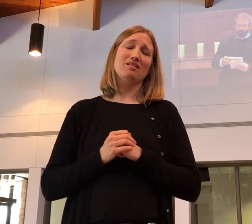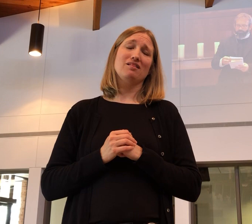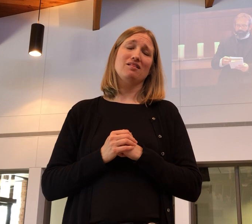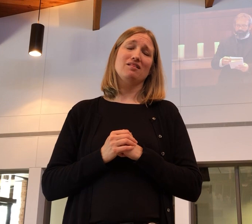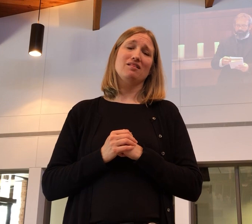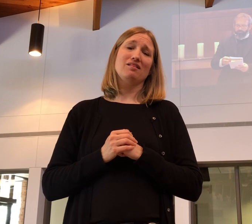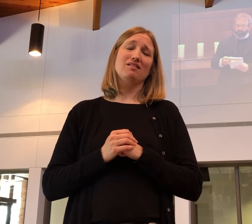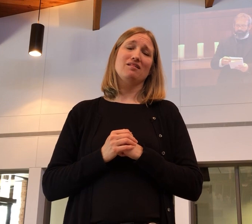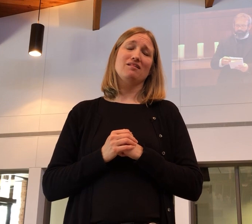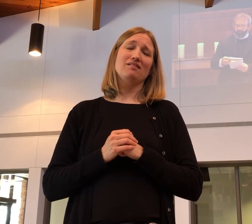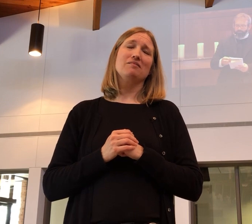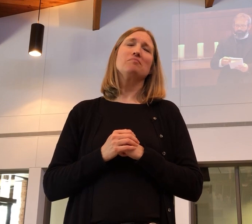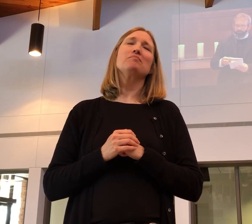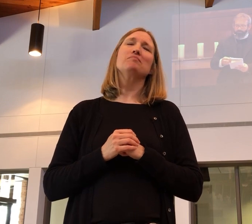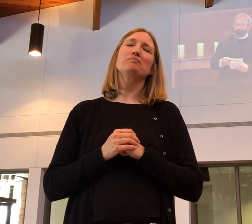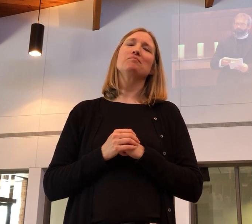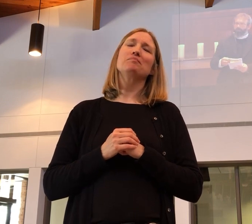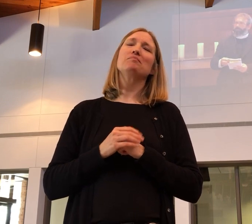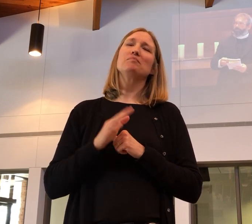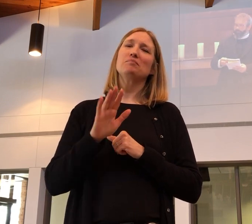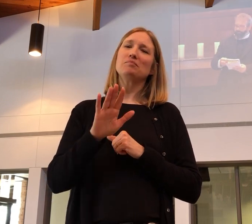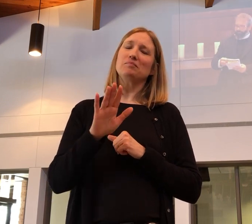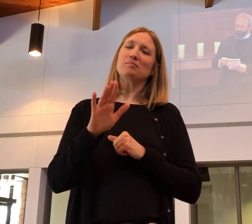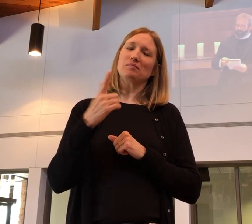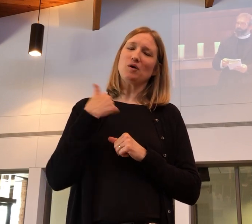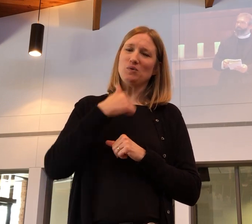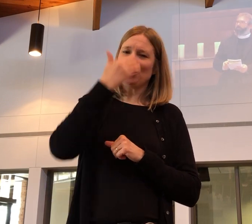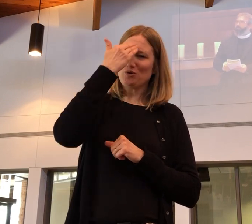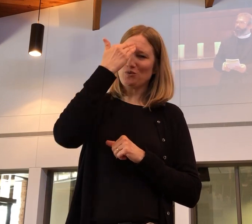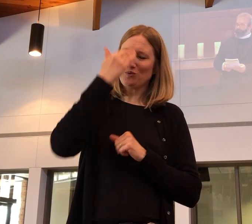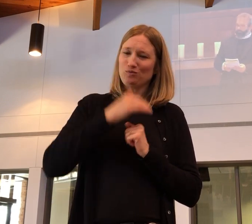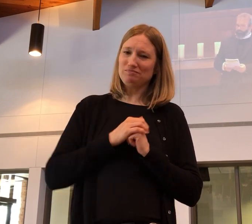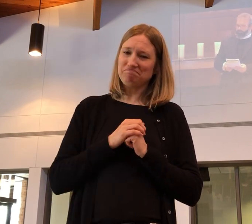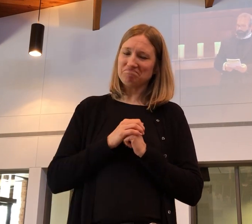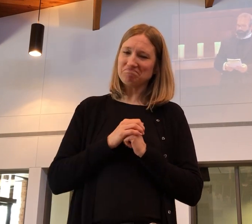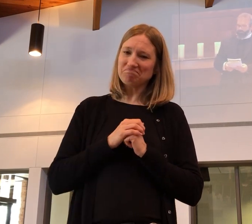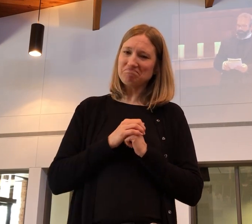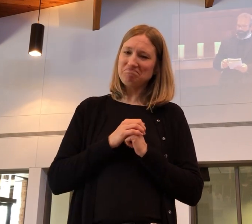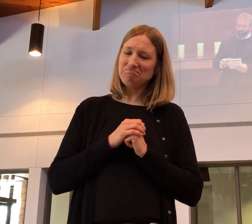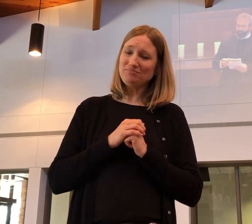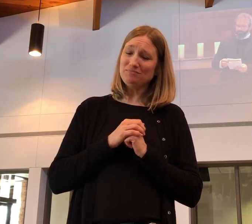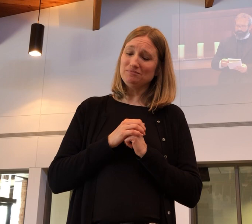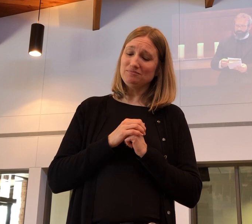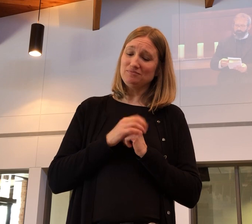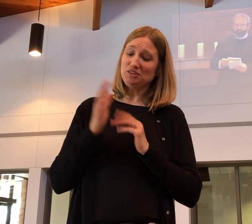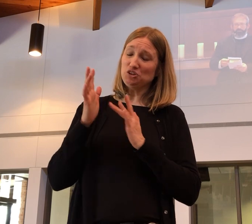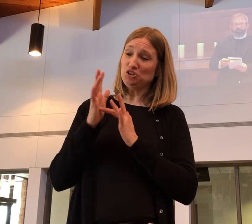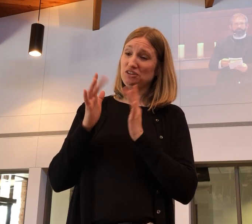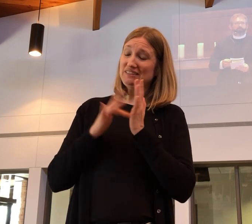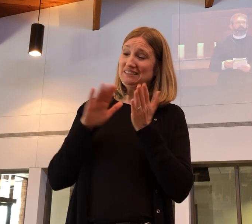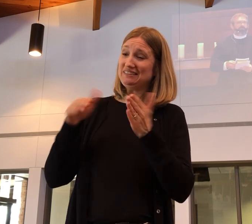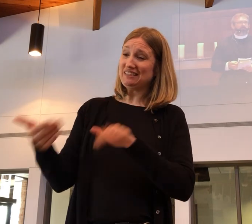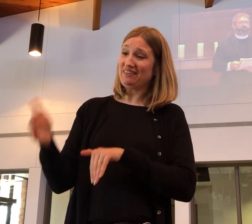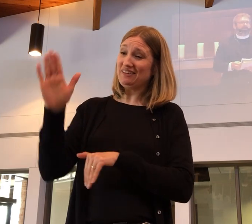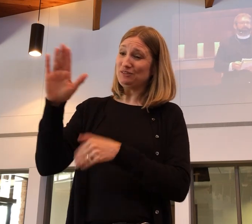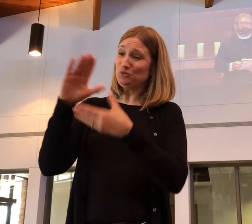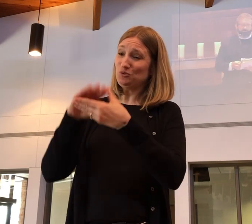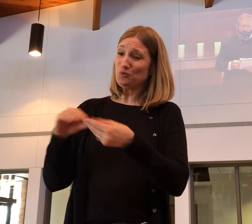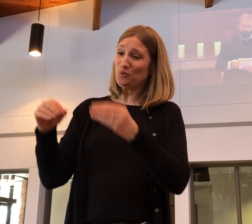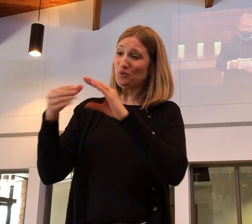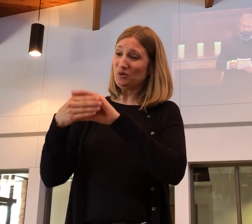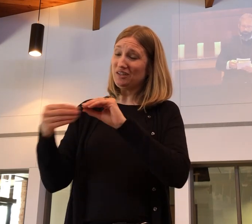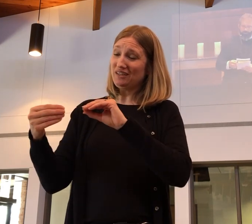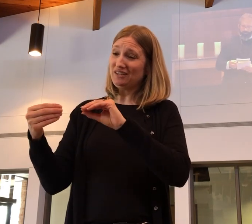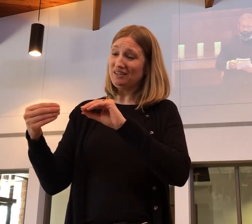we also know, and hearing the story of Jesus' death, his entombment in